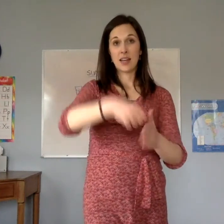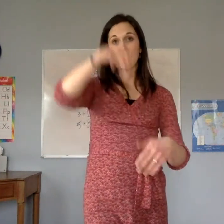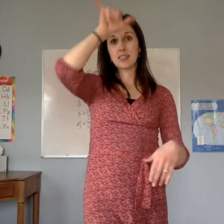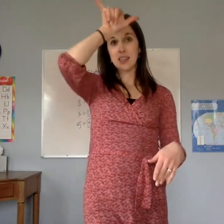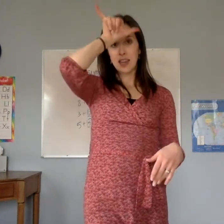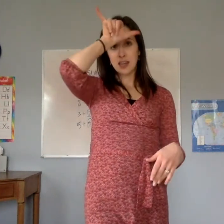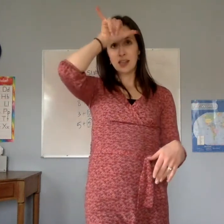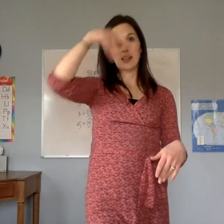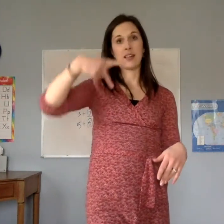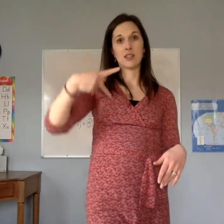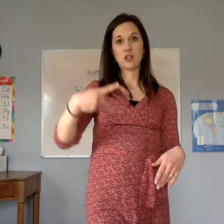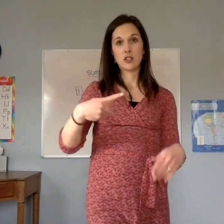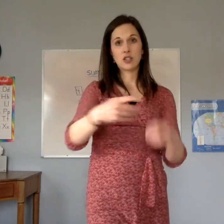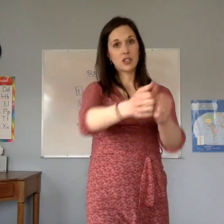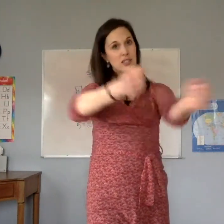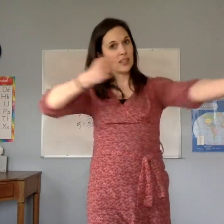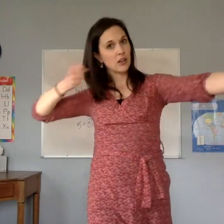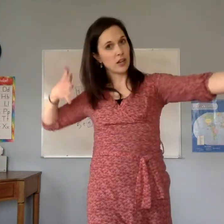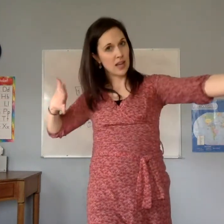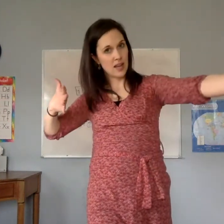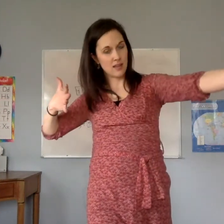Hittites, Canaanites, Cush, Assyrians.